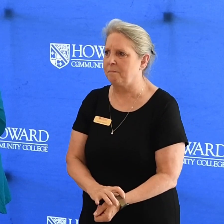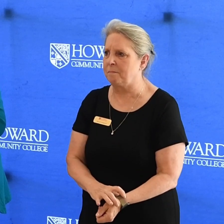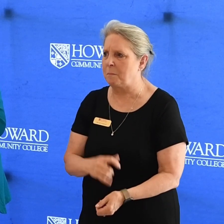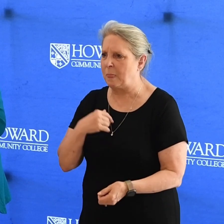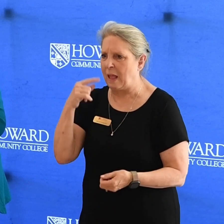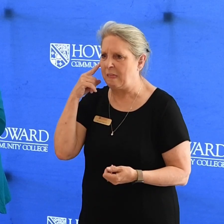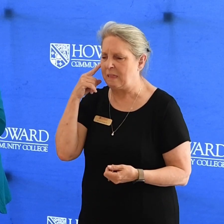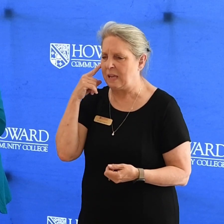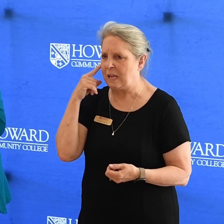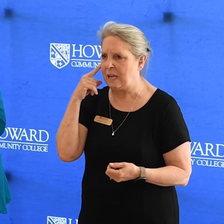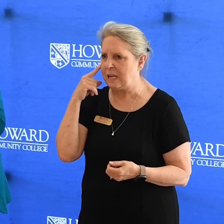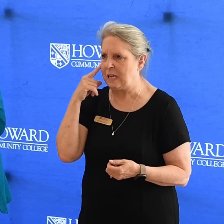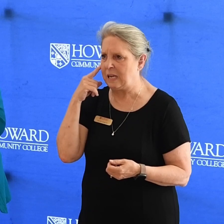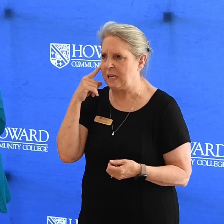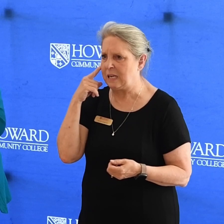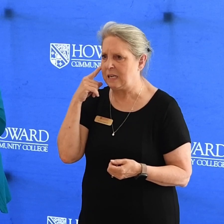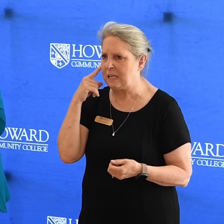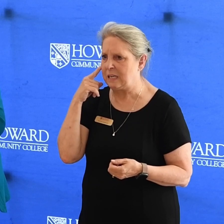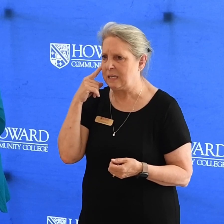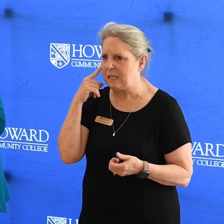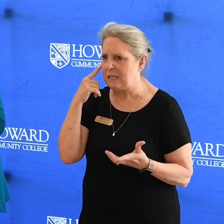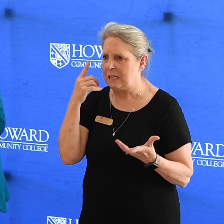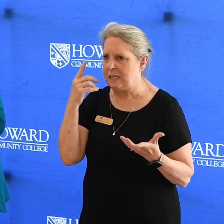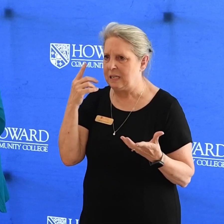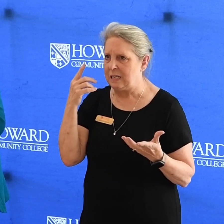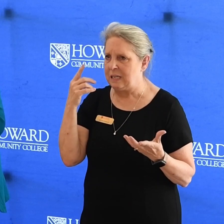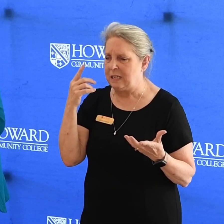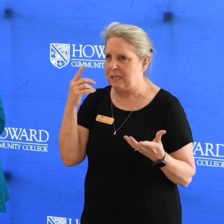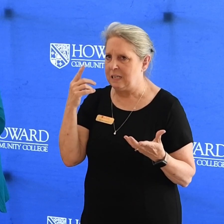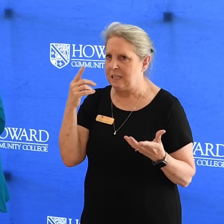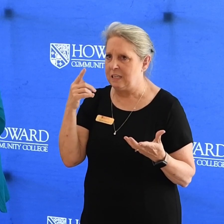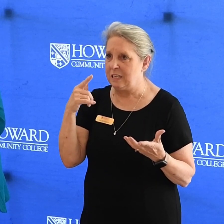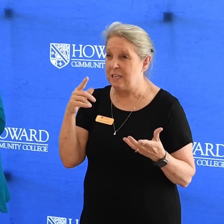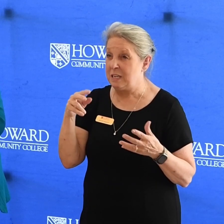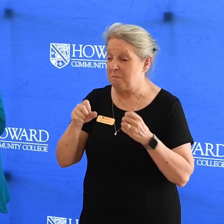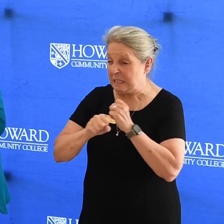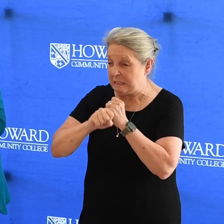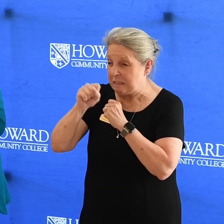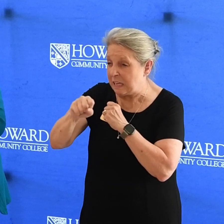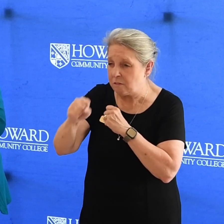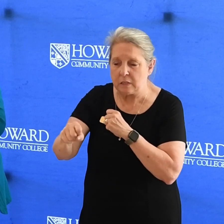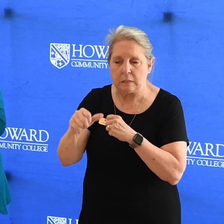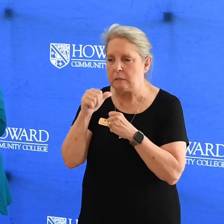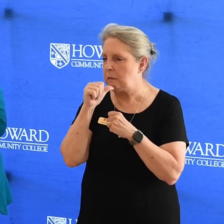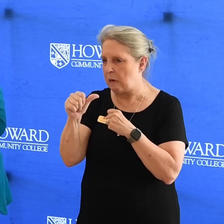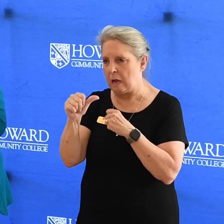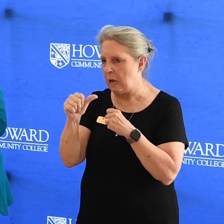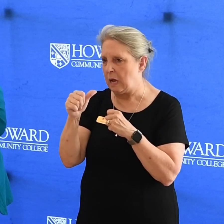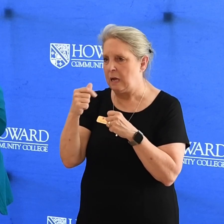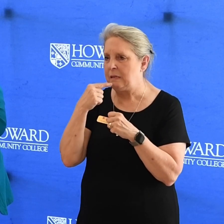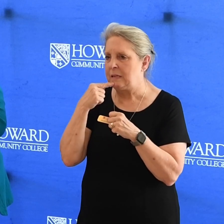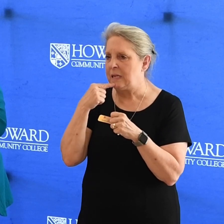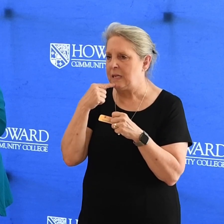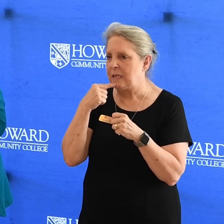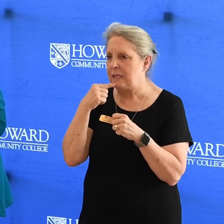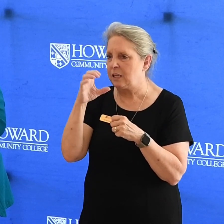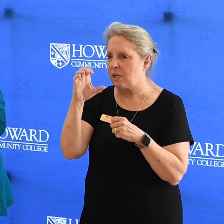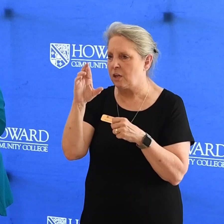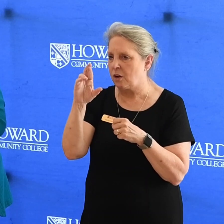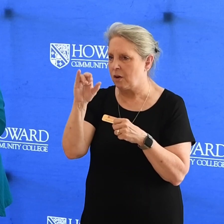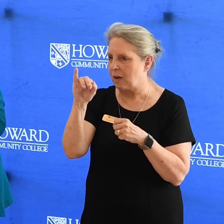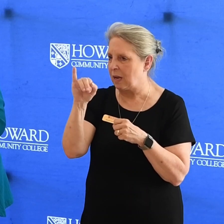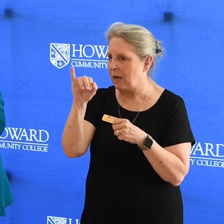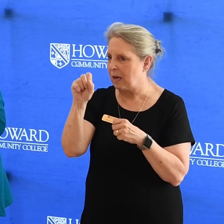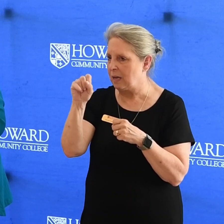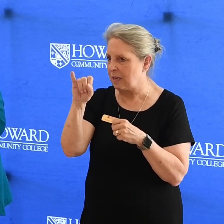it is not an understatement or exaggeration at all to use the word crisis when